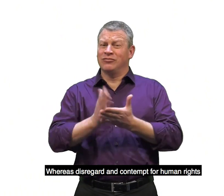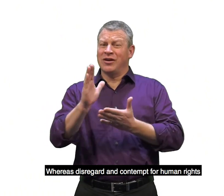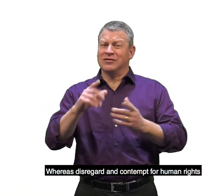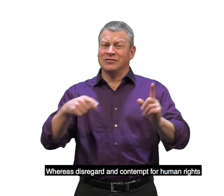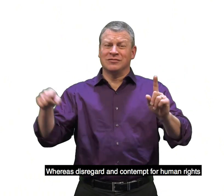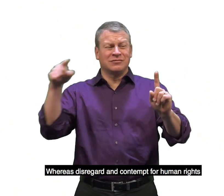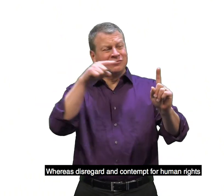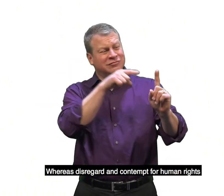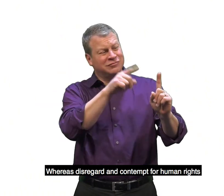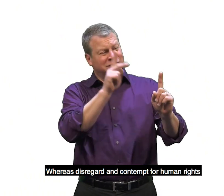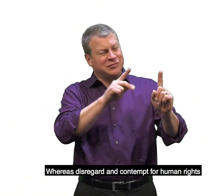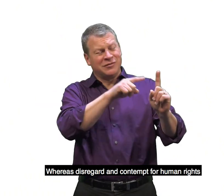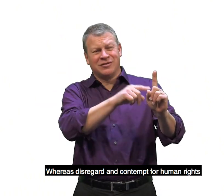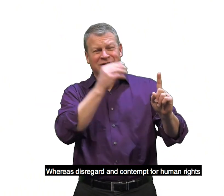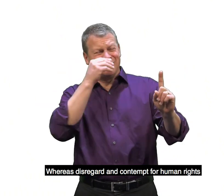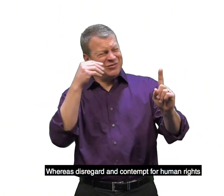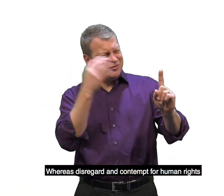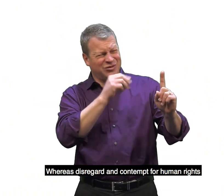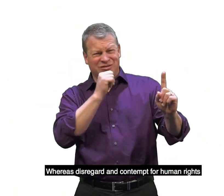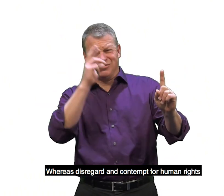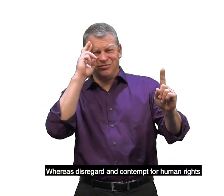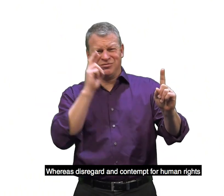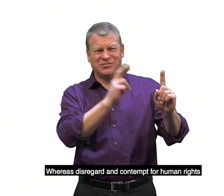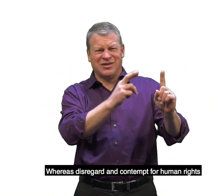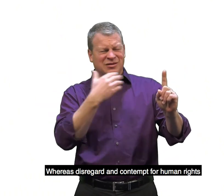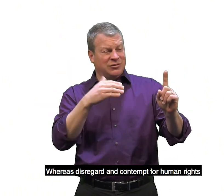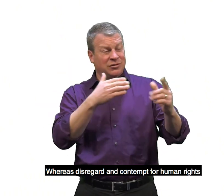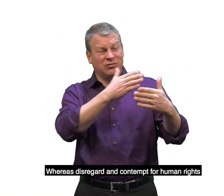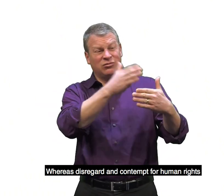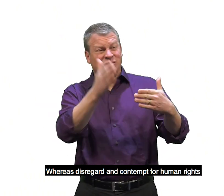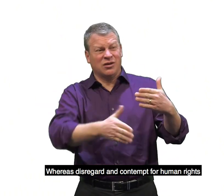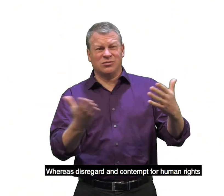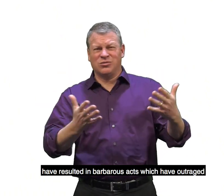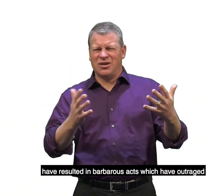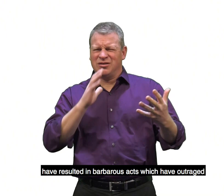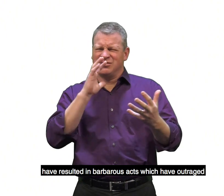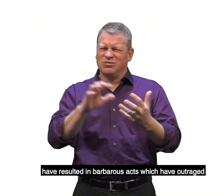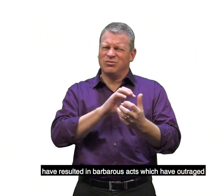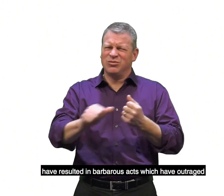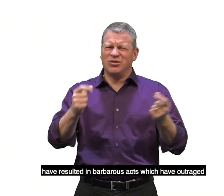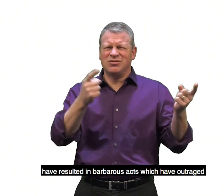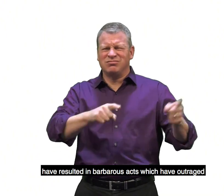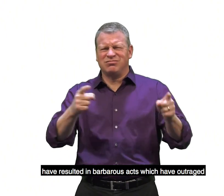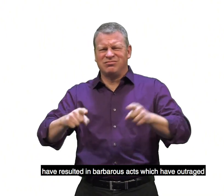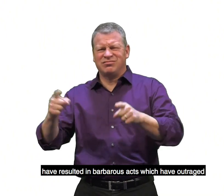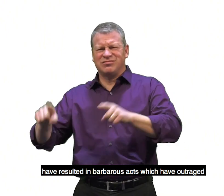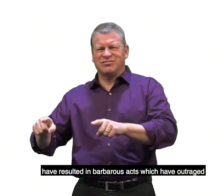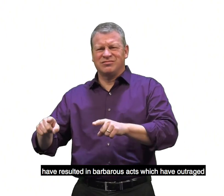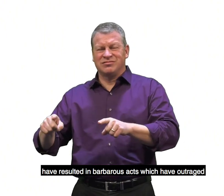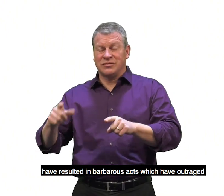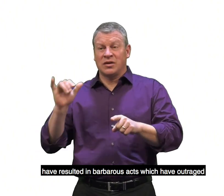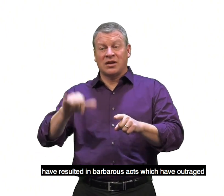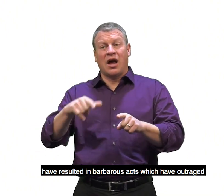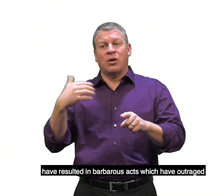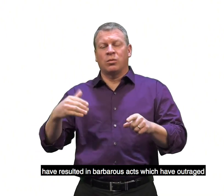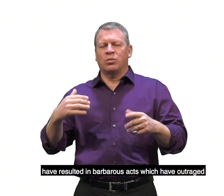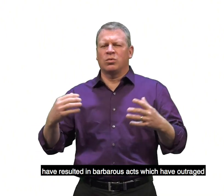Whereas disregard and contempt for human rights have resulted in barbarous acts which